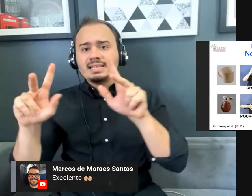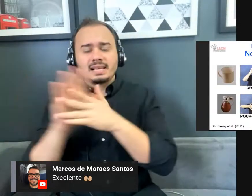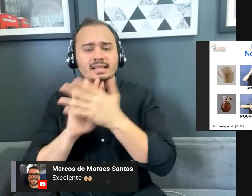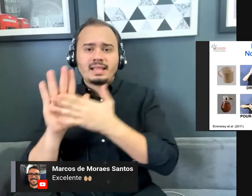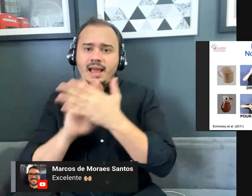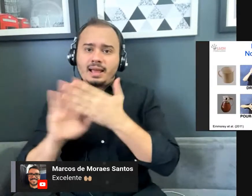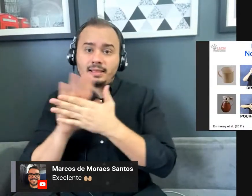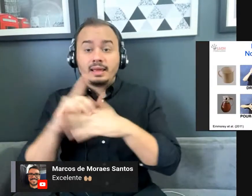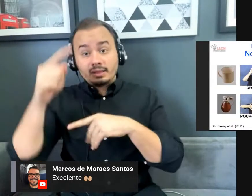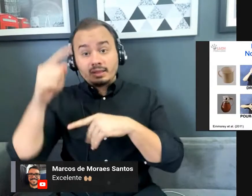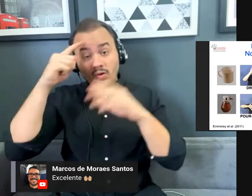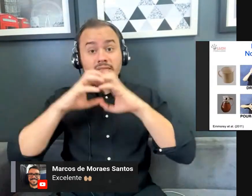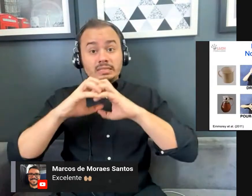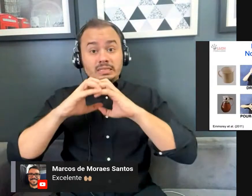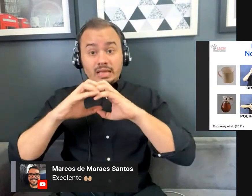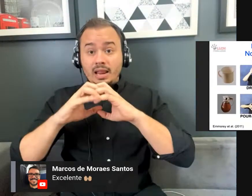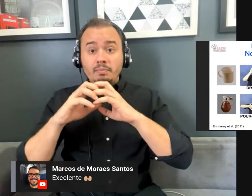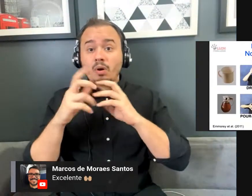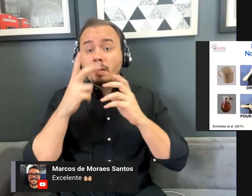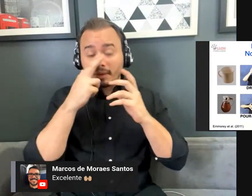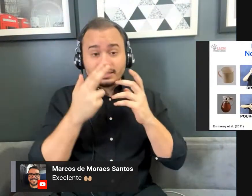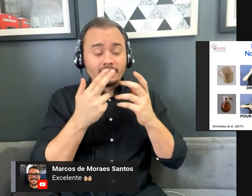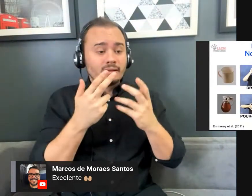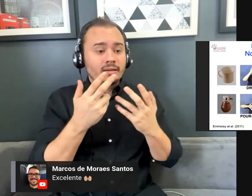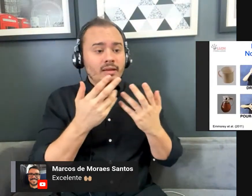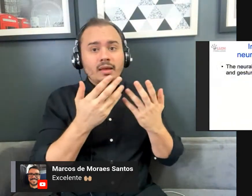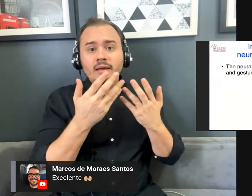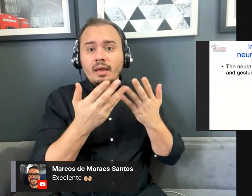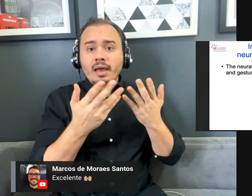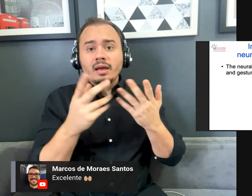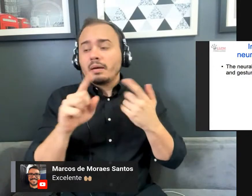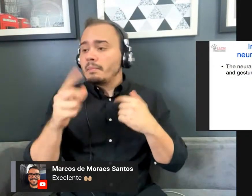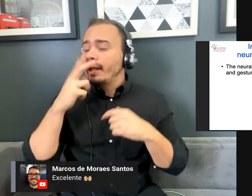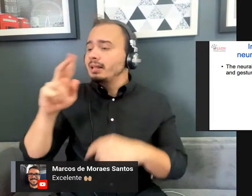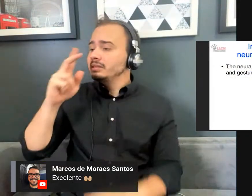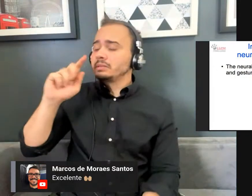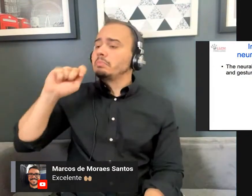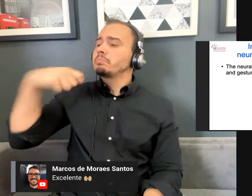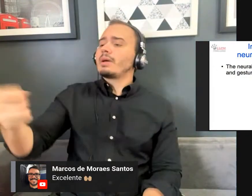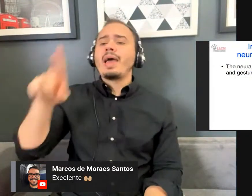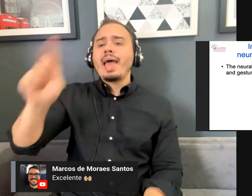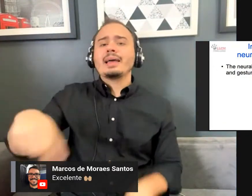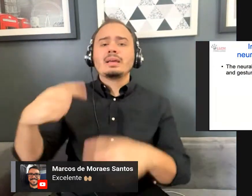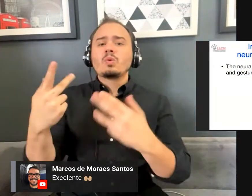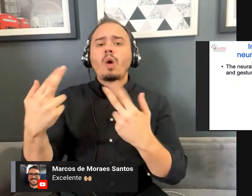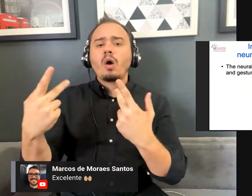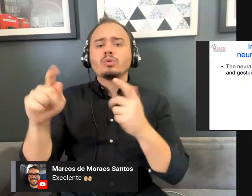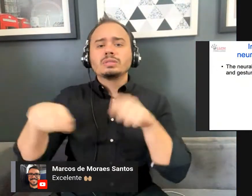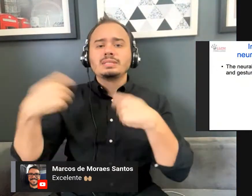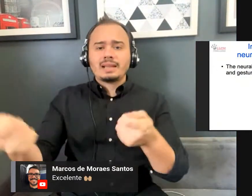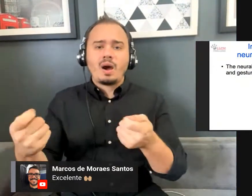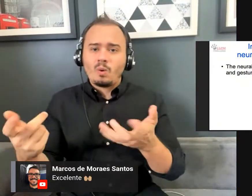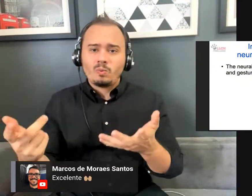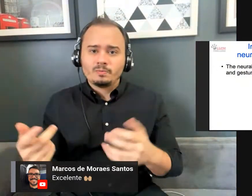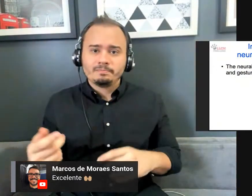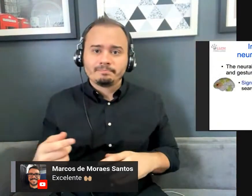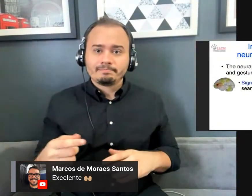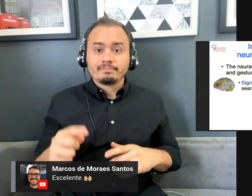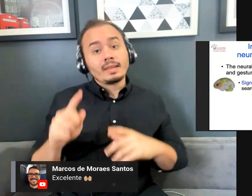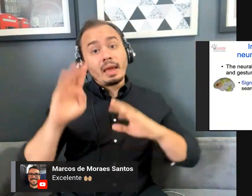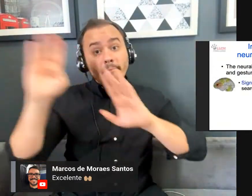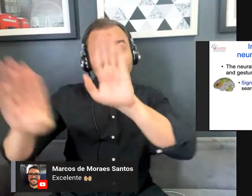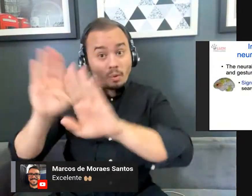even though they look like pantomimes, the brain is treating these as signs. So what are the implications of